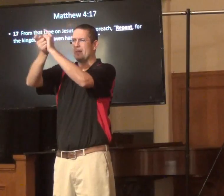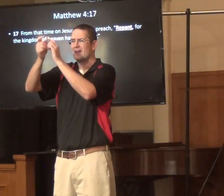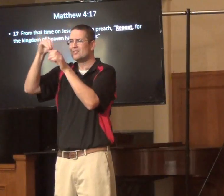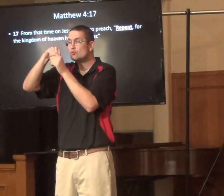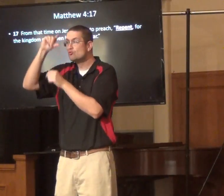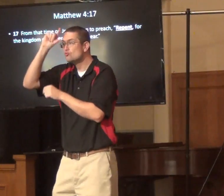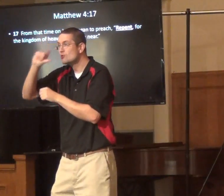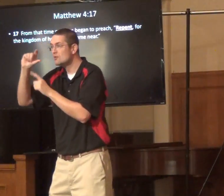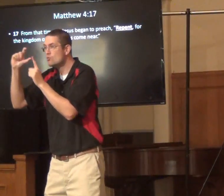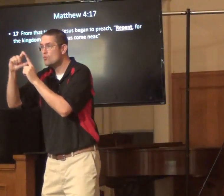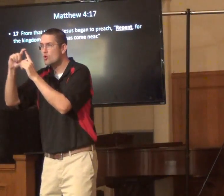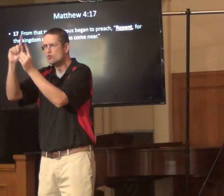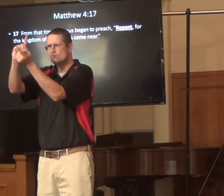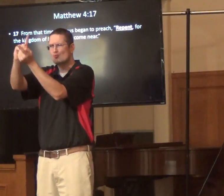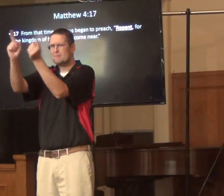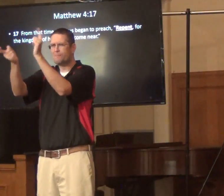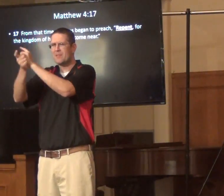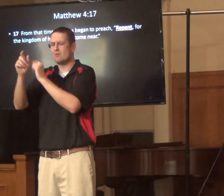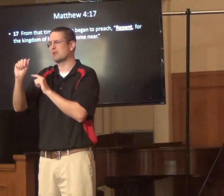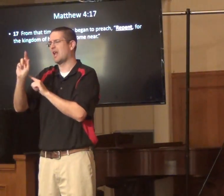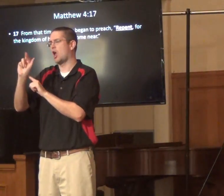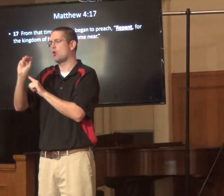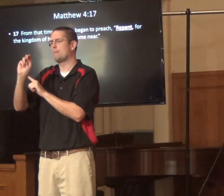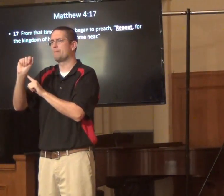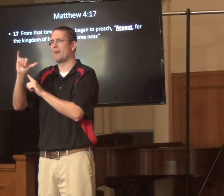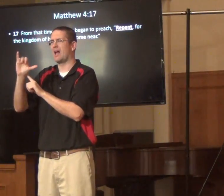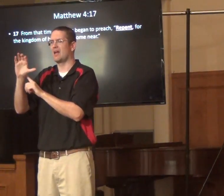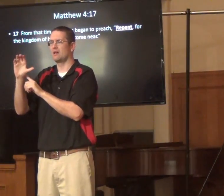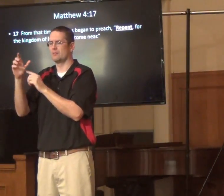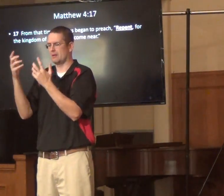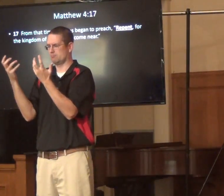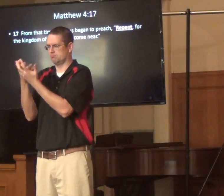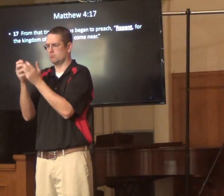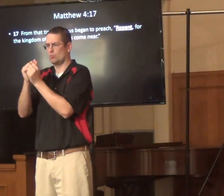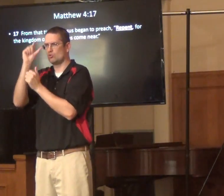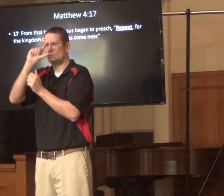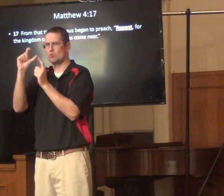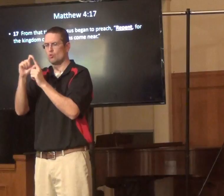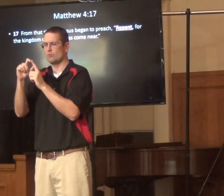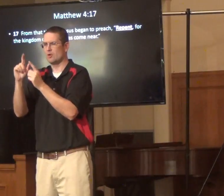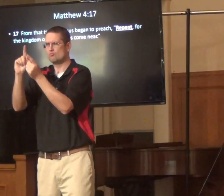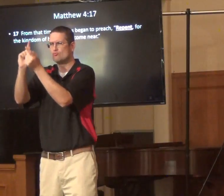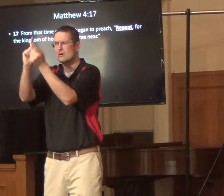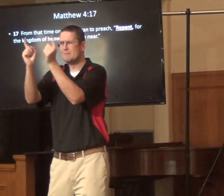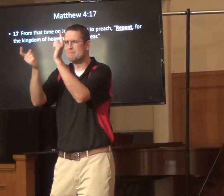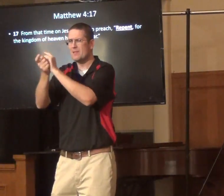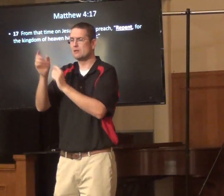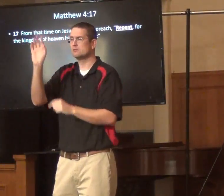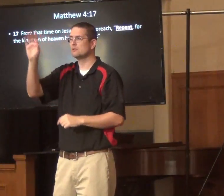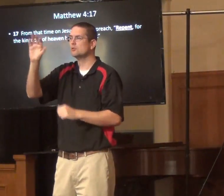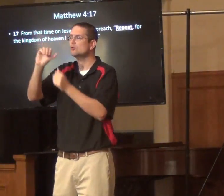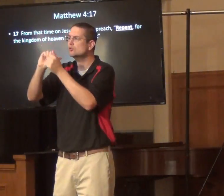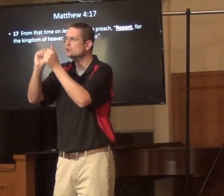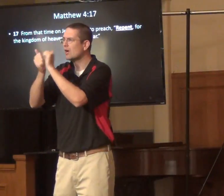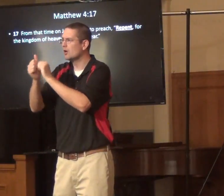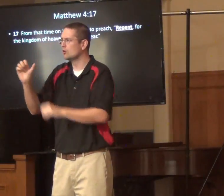and saying, repent in the Greek, in Aramaic, and saying,